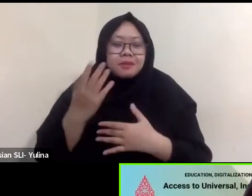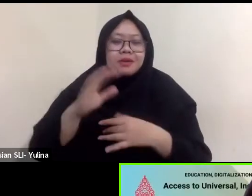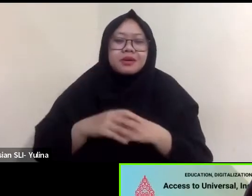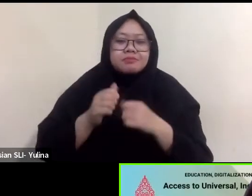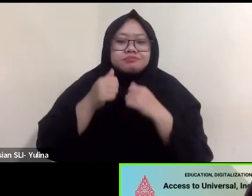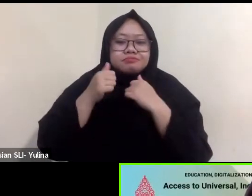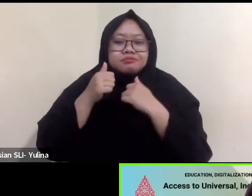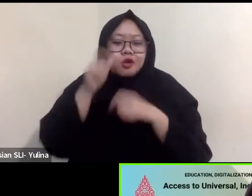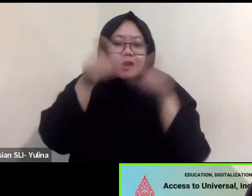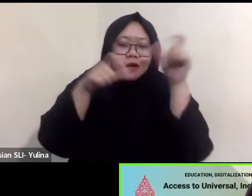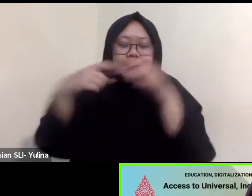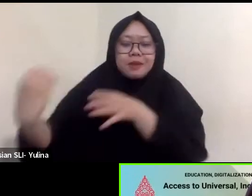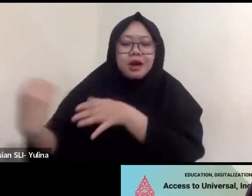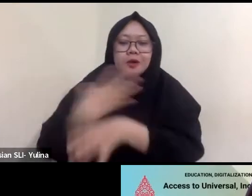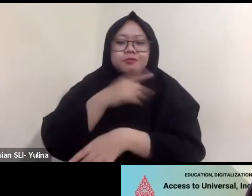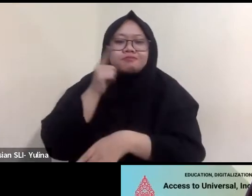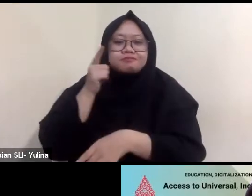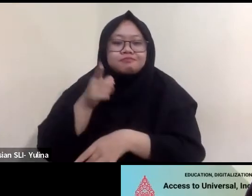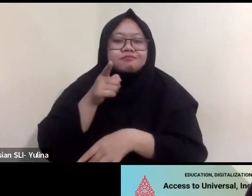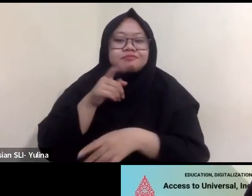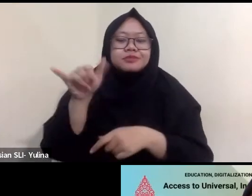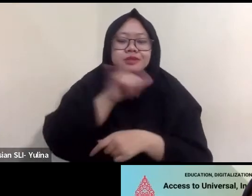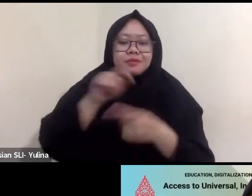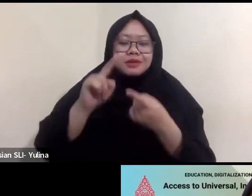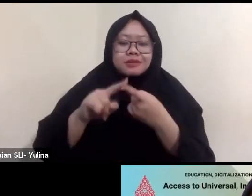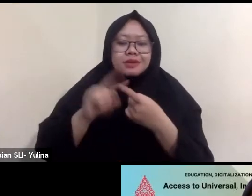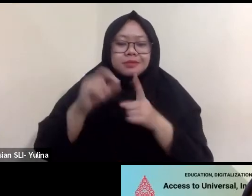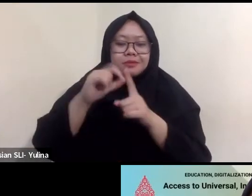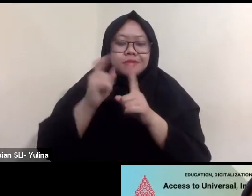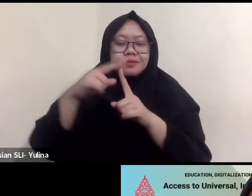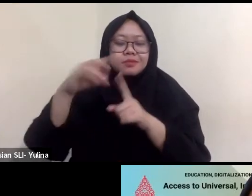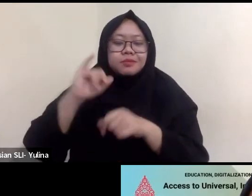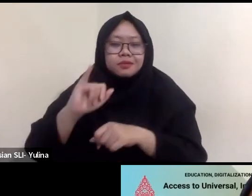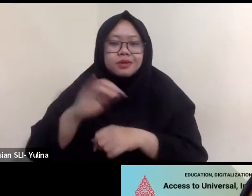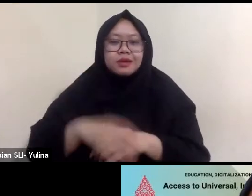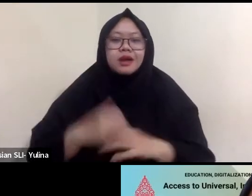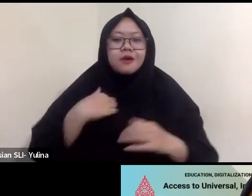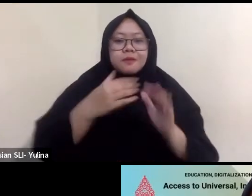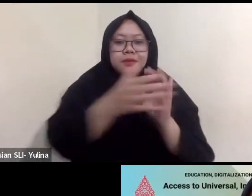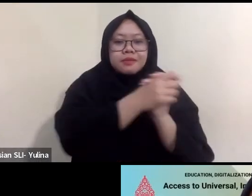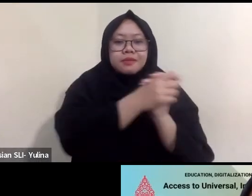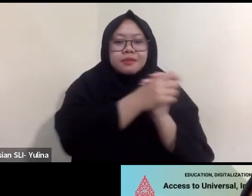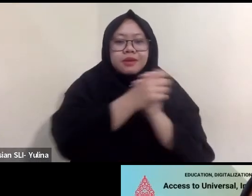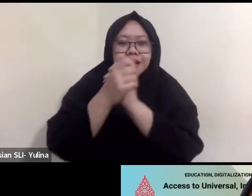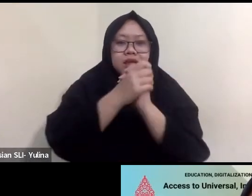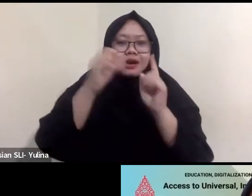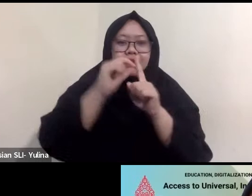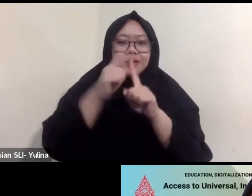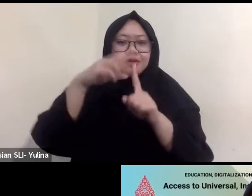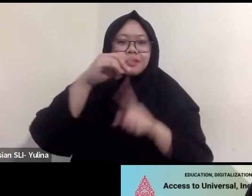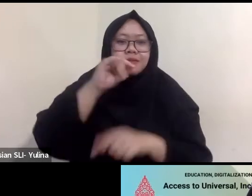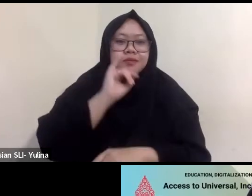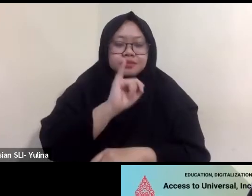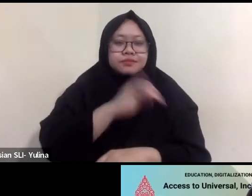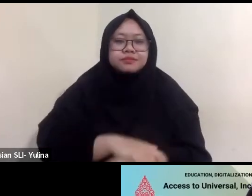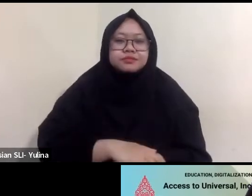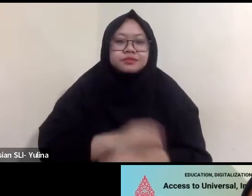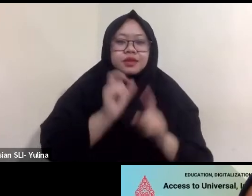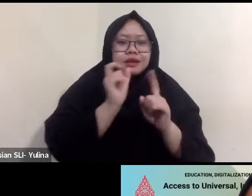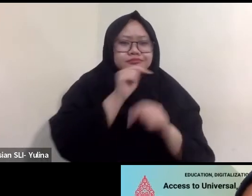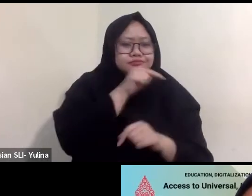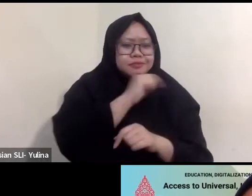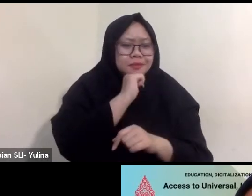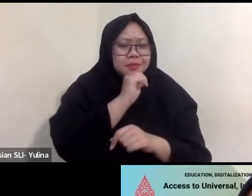my pleasure to introduce Putri. Putri is a youth representative of Children and Youth Advocacy Network, which is known as CYAND,